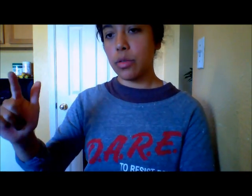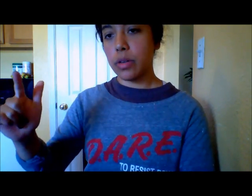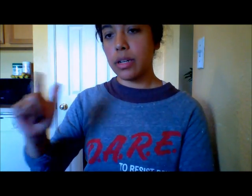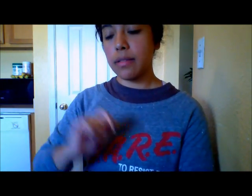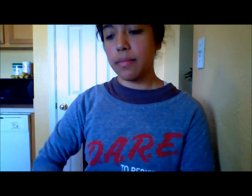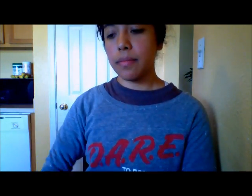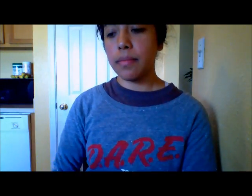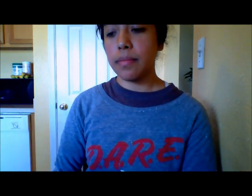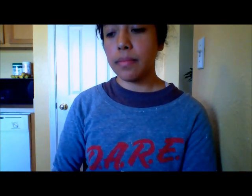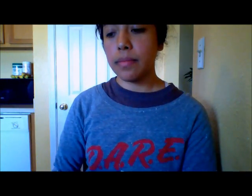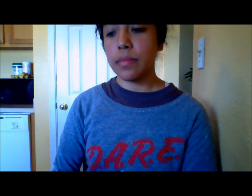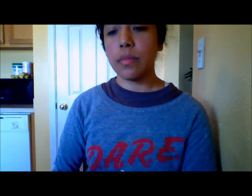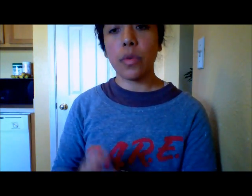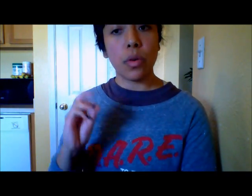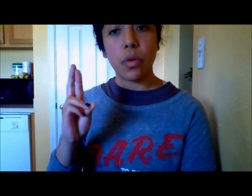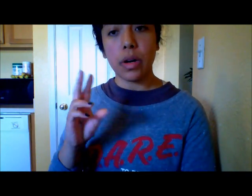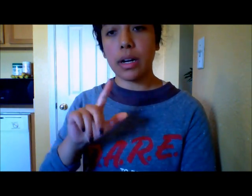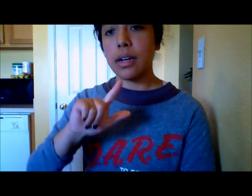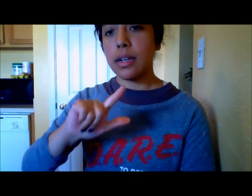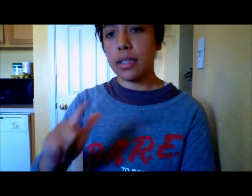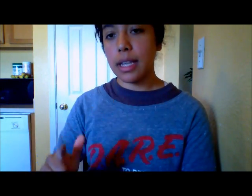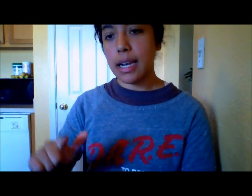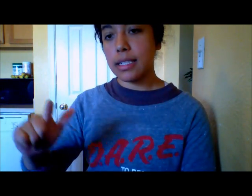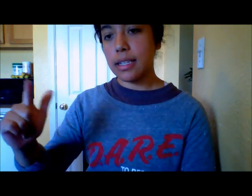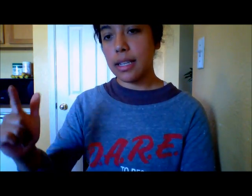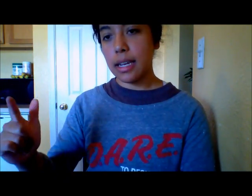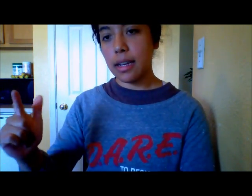Landlord. Or landlady.